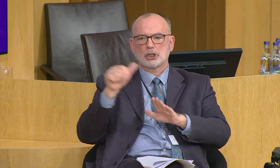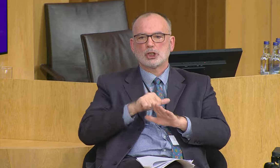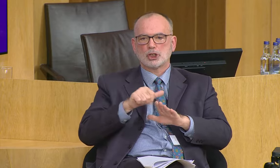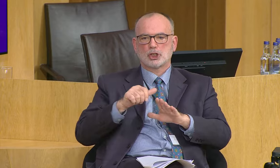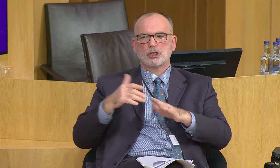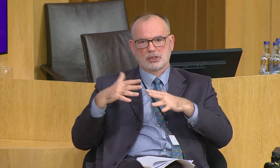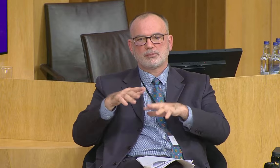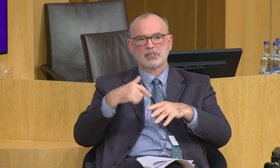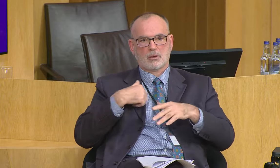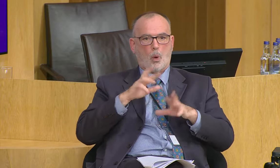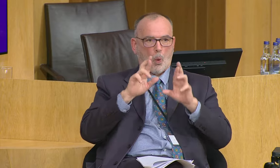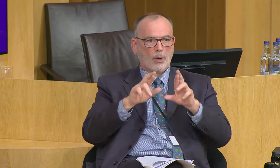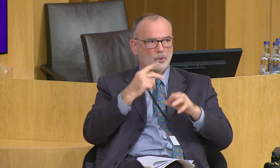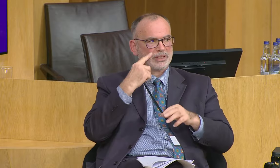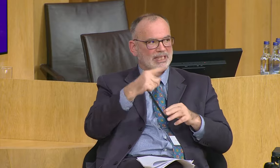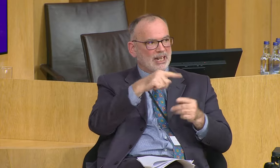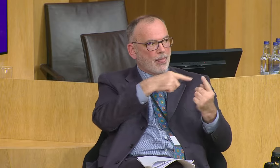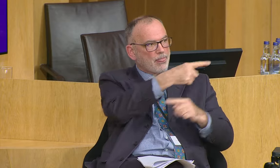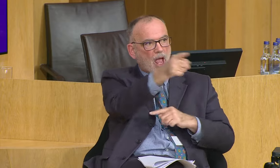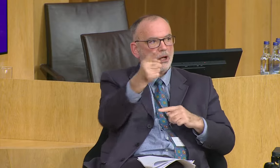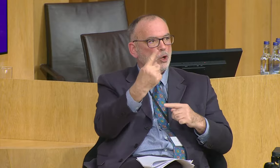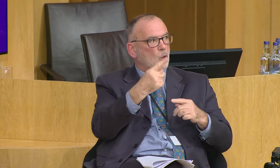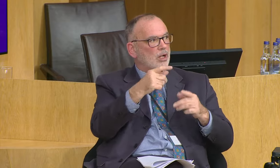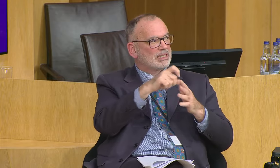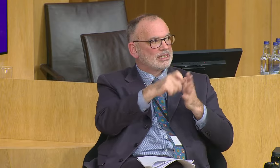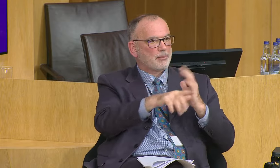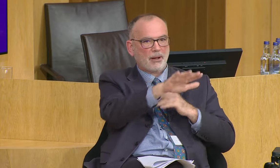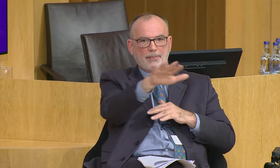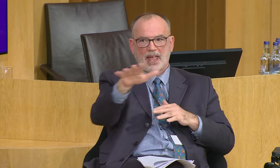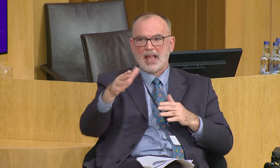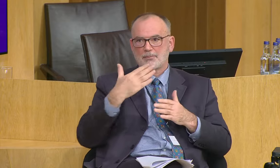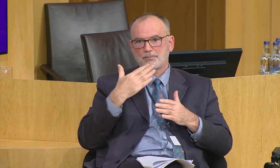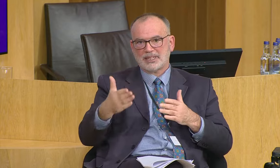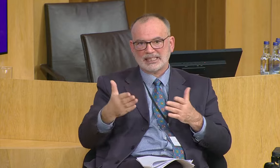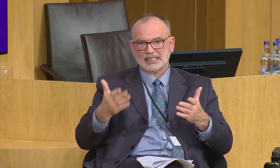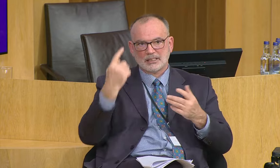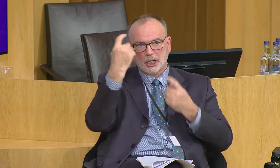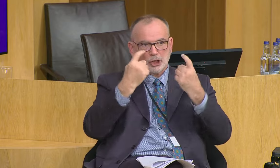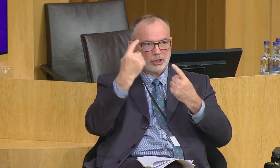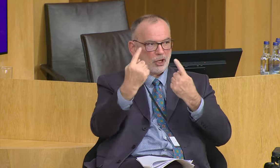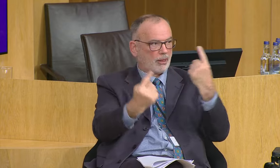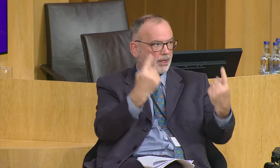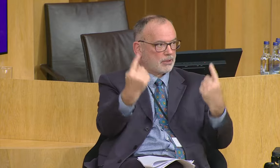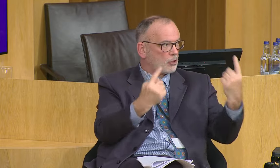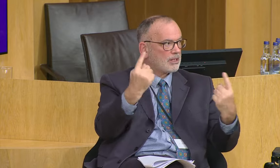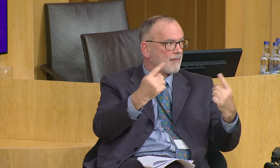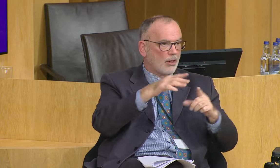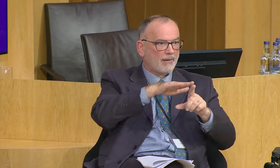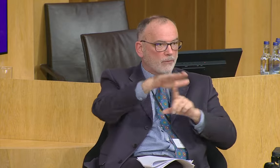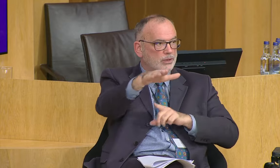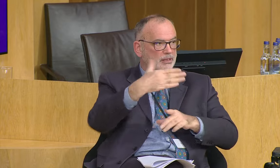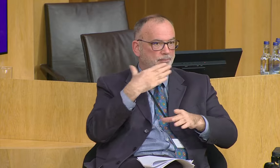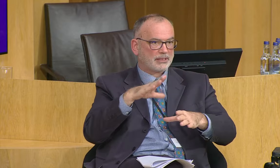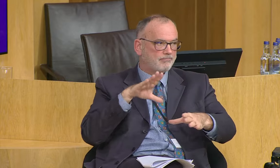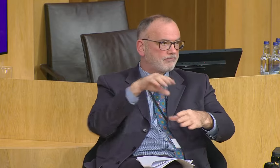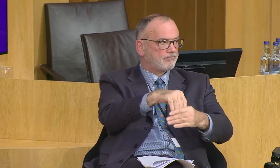different policies to look at. I feel like hopefully, as we can see today, we've got full of disabled people. I really would love everyone to